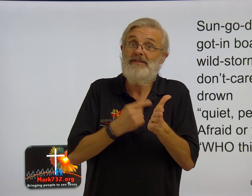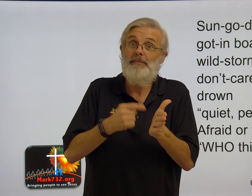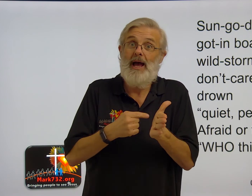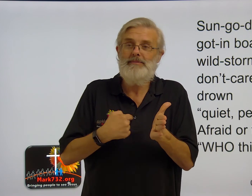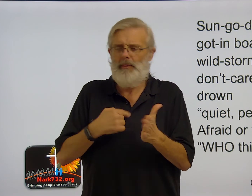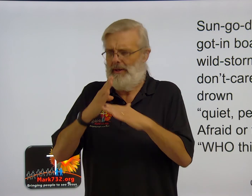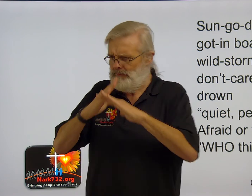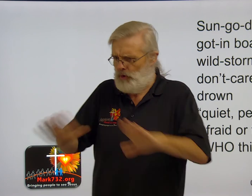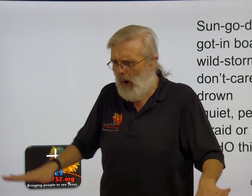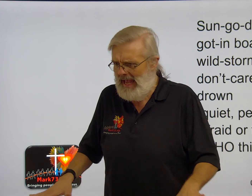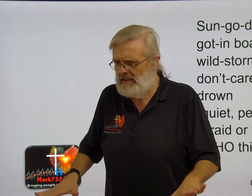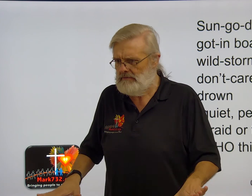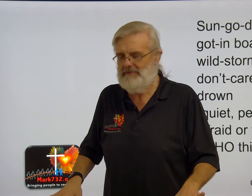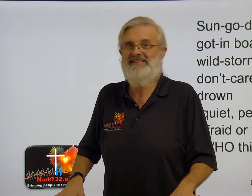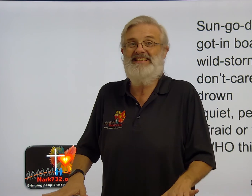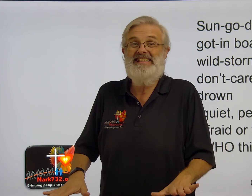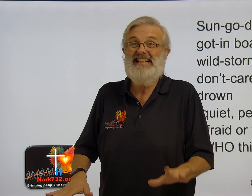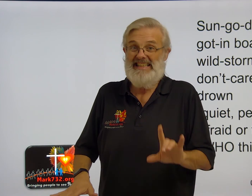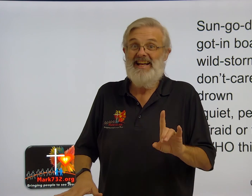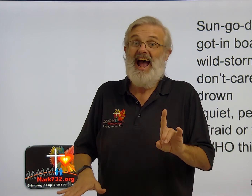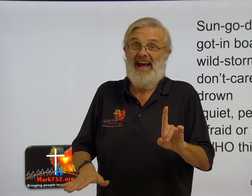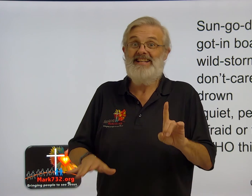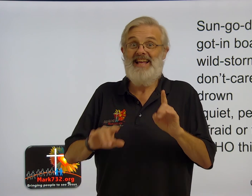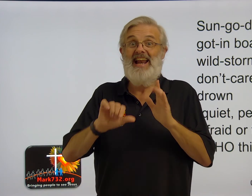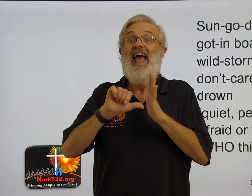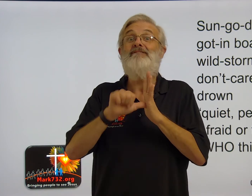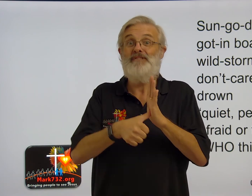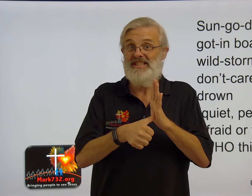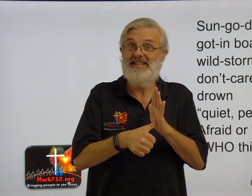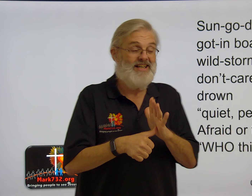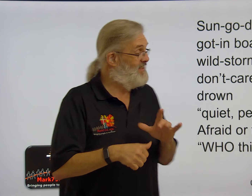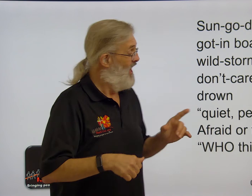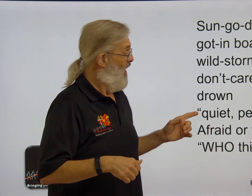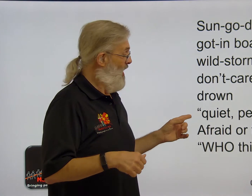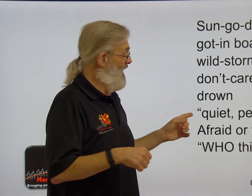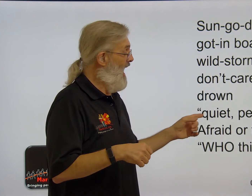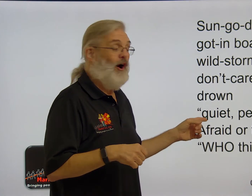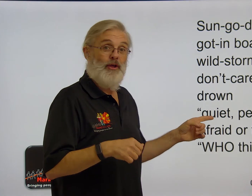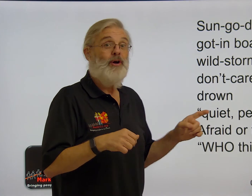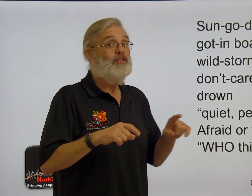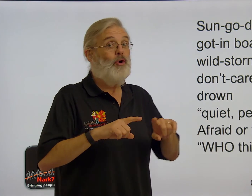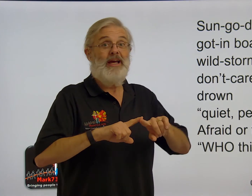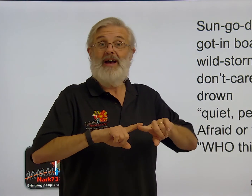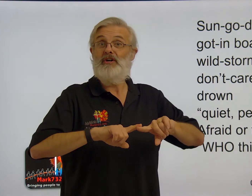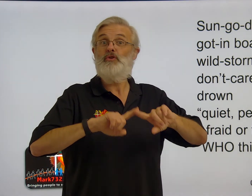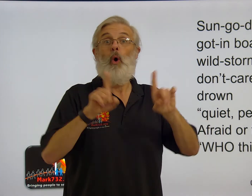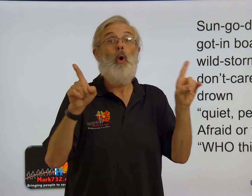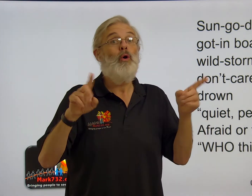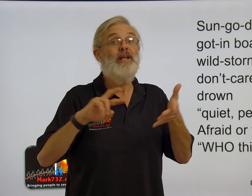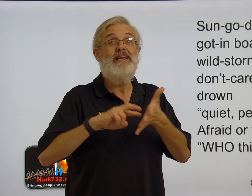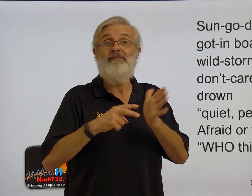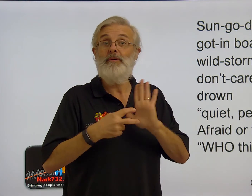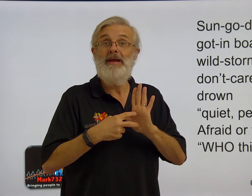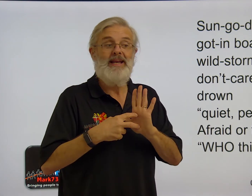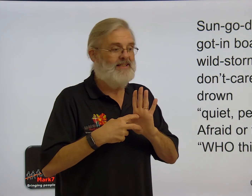sometimes, I went, quiet! And it's that emphasis on how so it can have a totally different meaning if